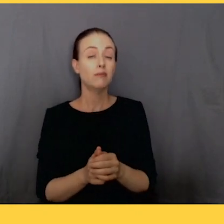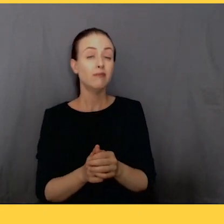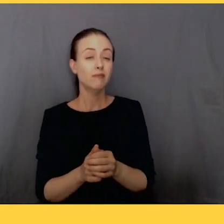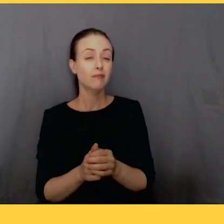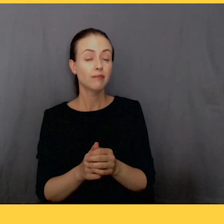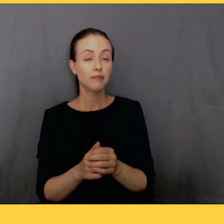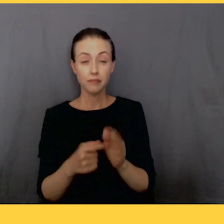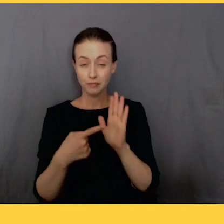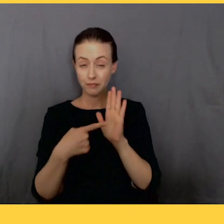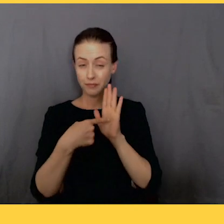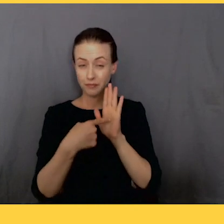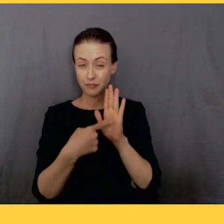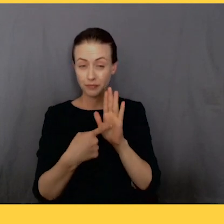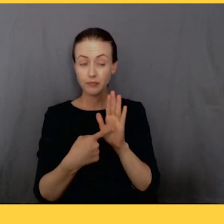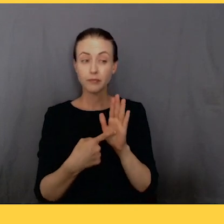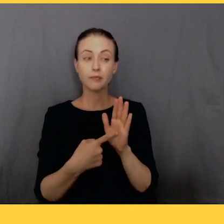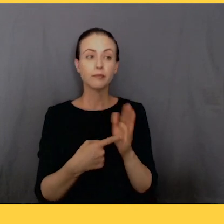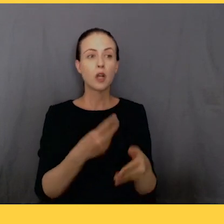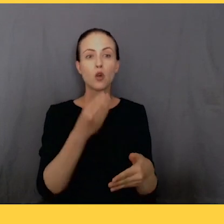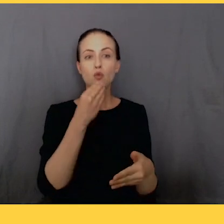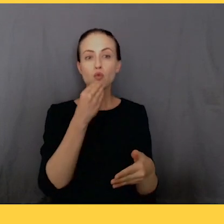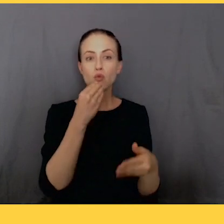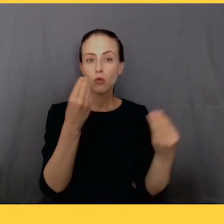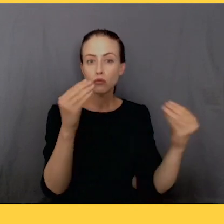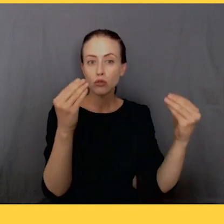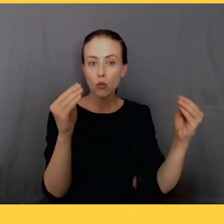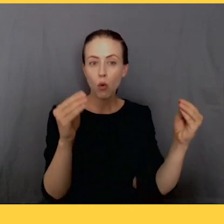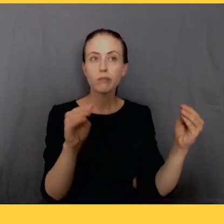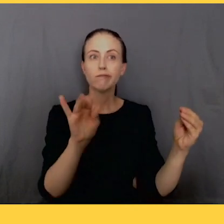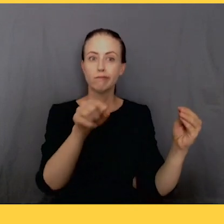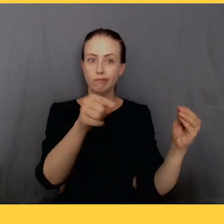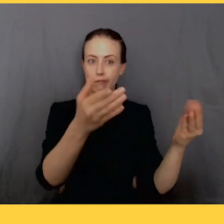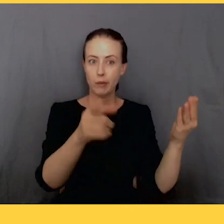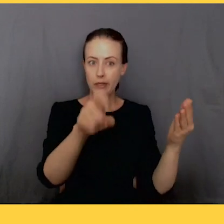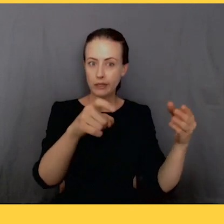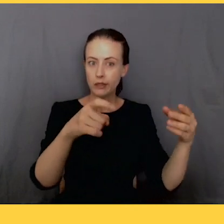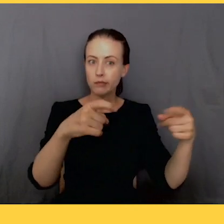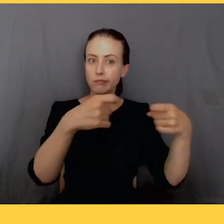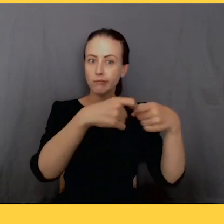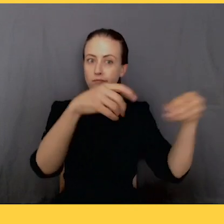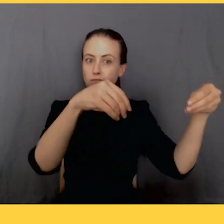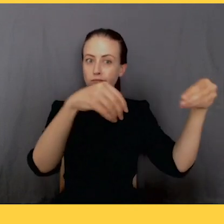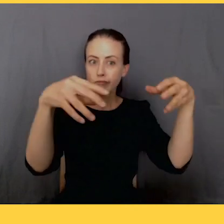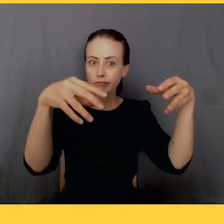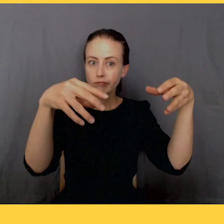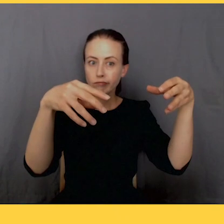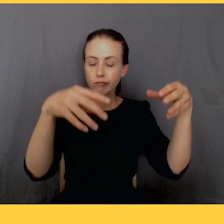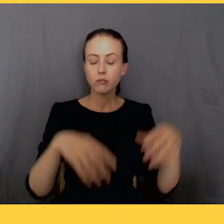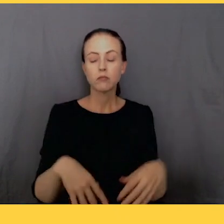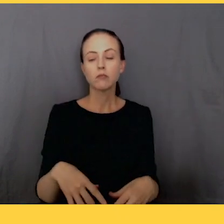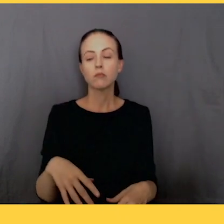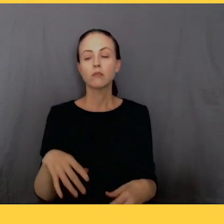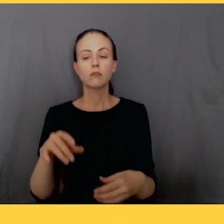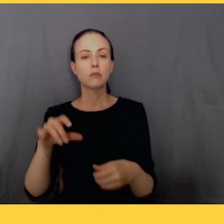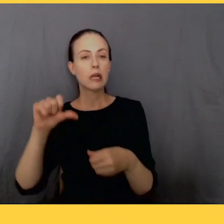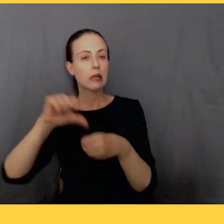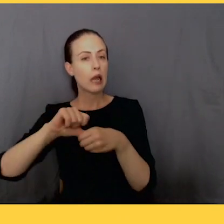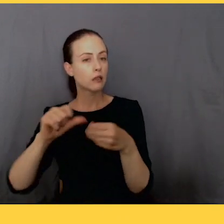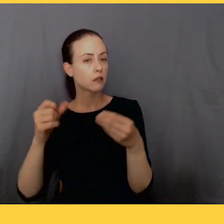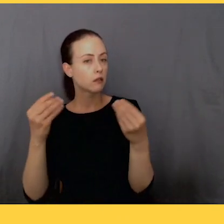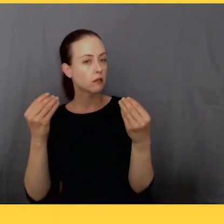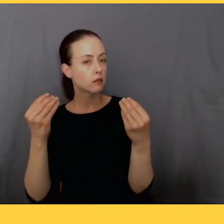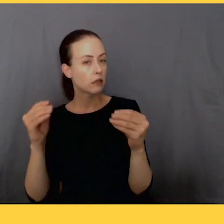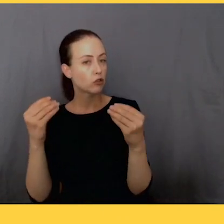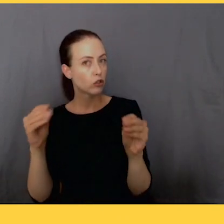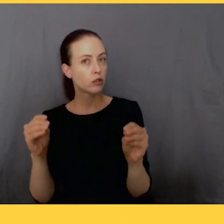might need to be a grocery store that has energy, or a gas station, or a pharmacy during